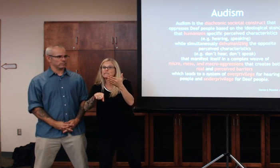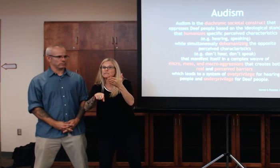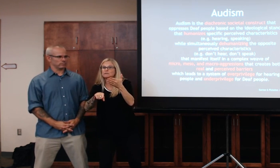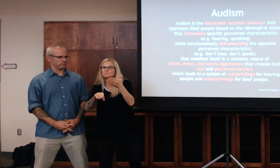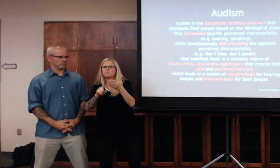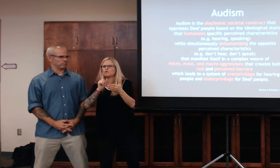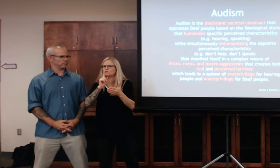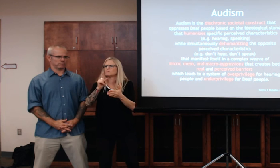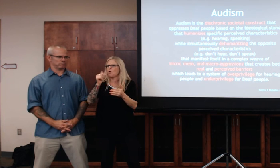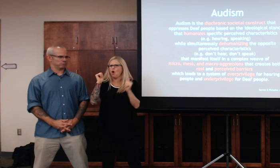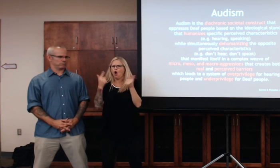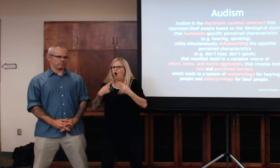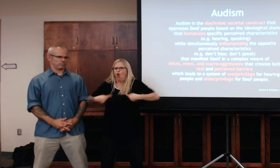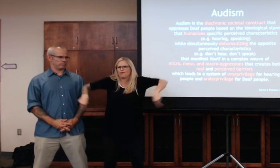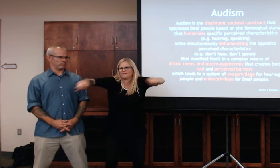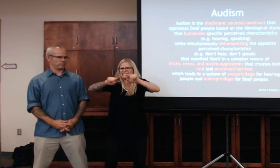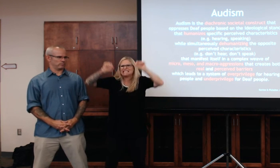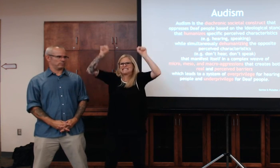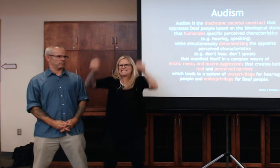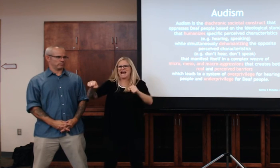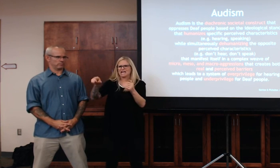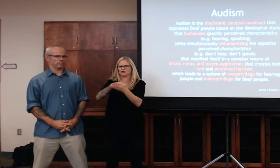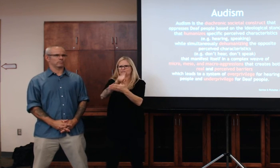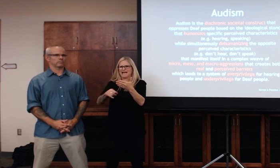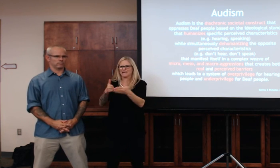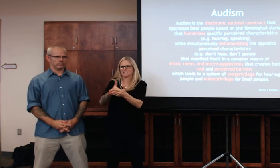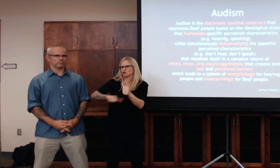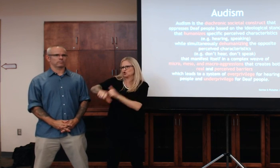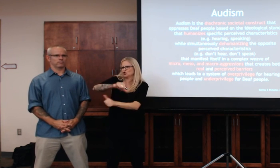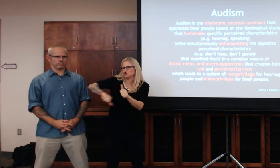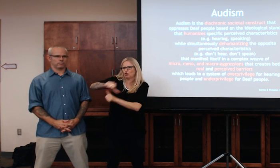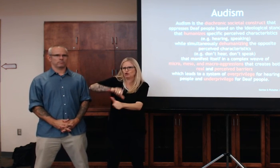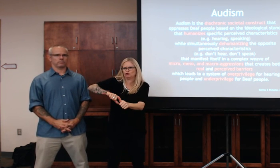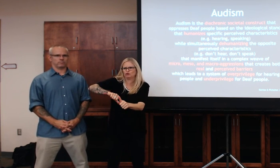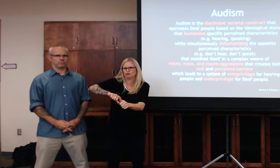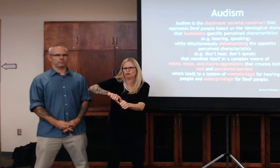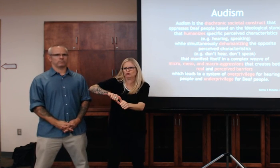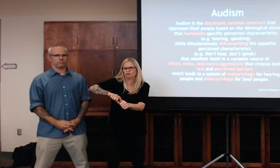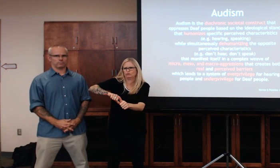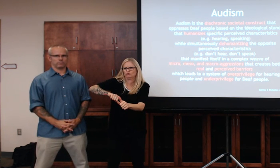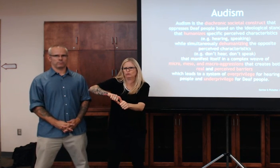discrimination, all of us can discriminate against each other.